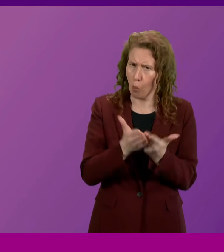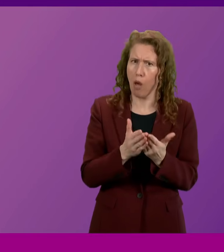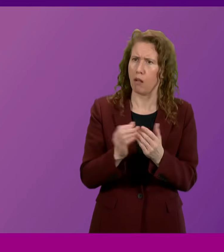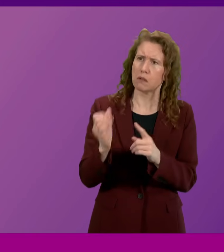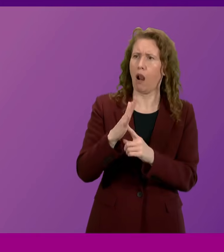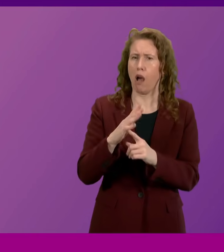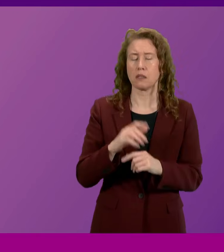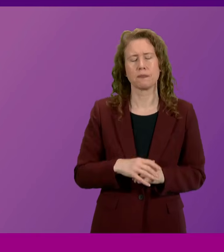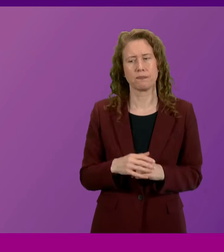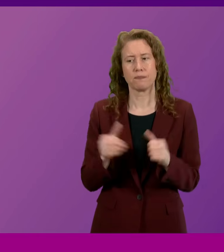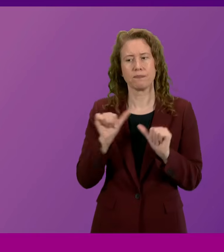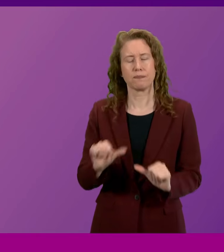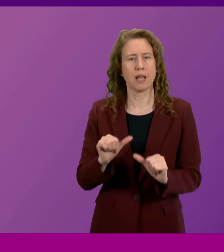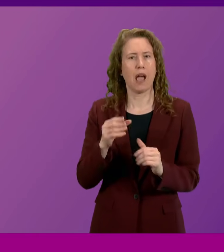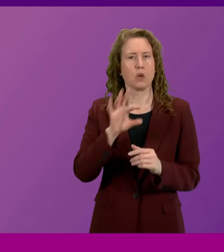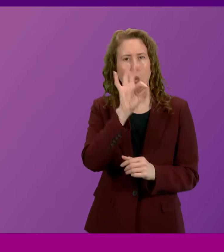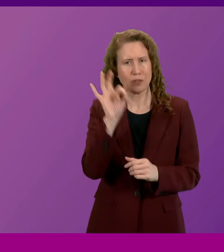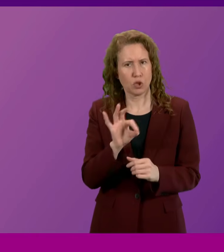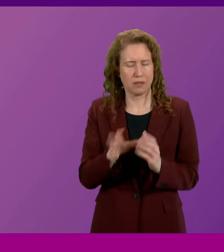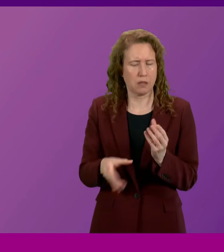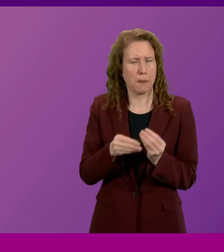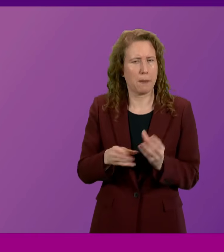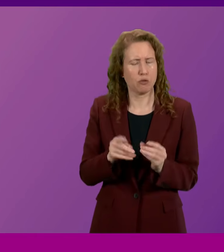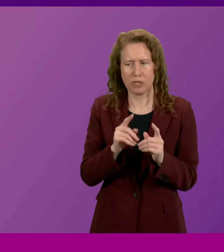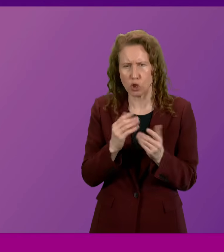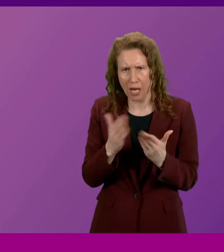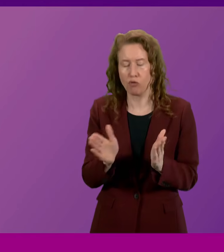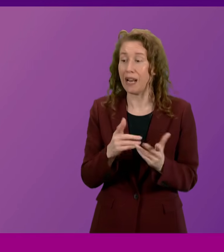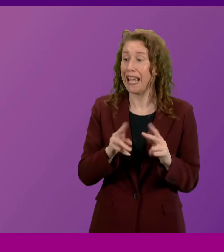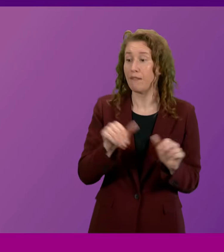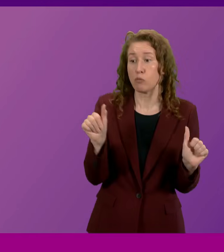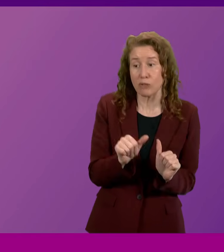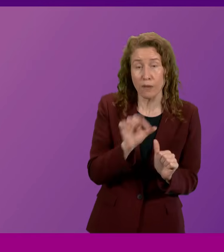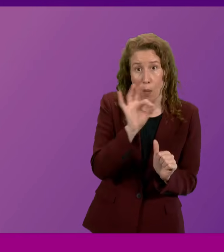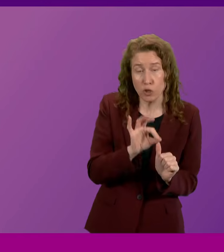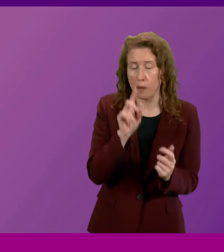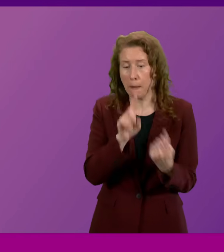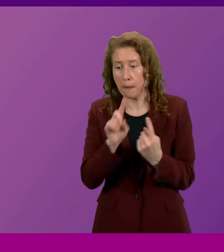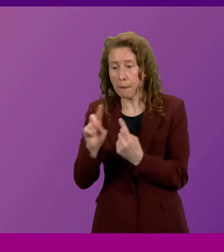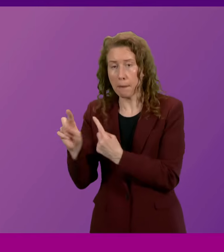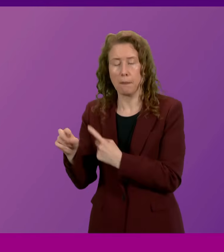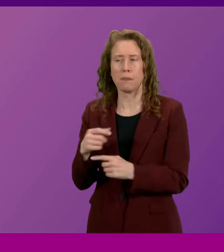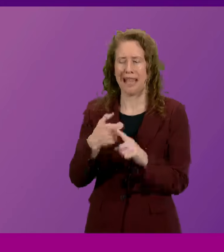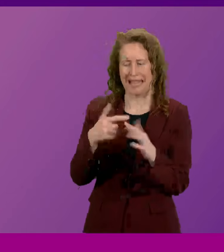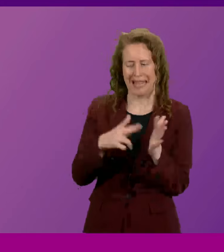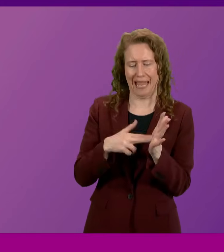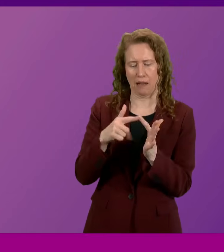you. We move to general and constituency supplementaries. The more concise we all are, the more members will be able to take. And I call Kenneth